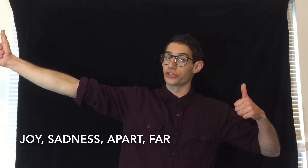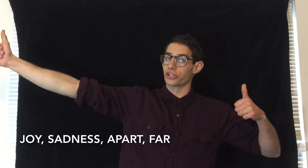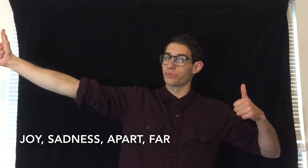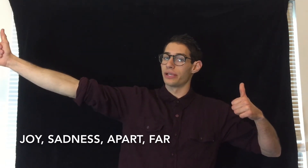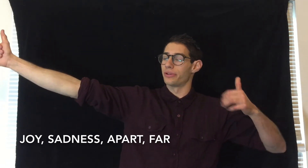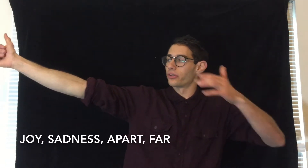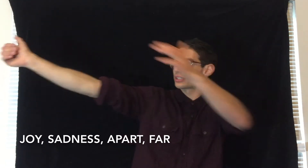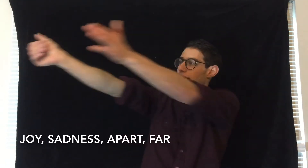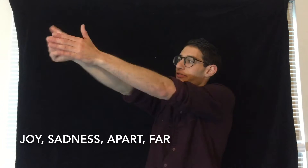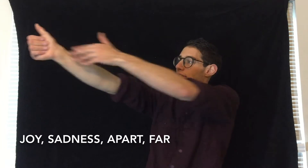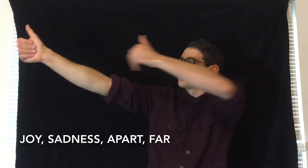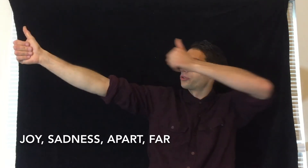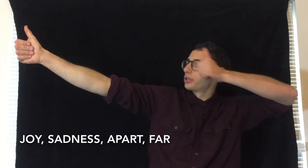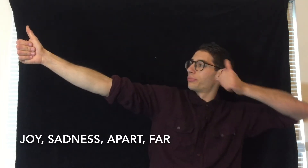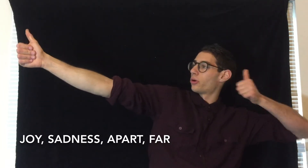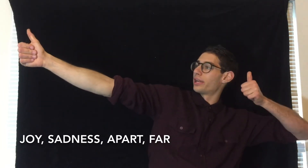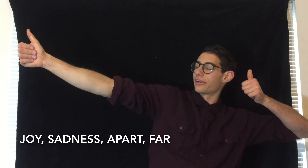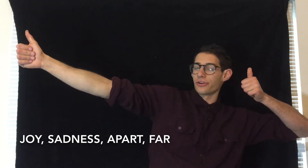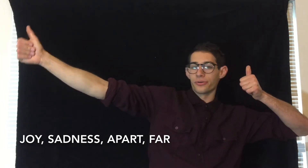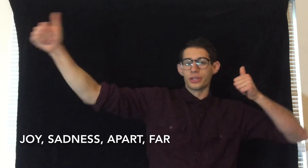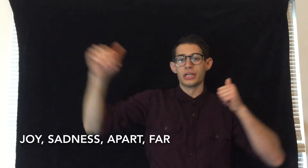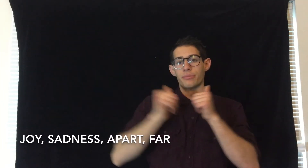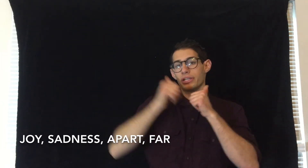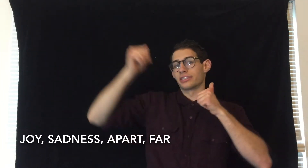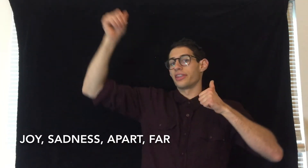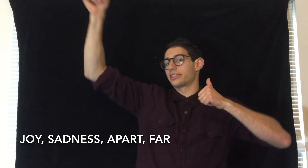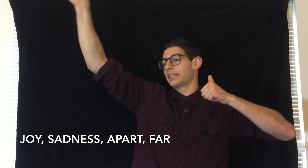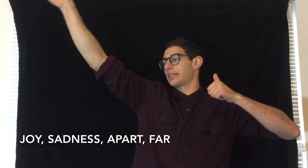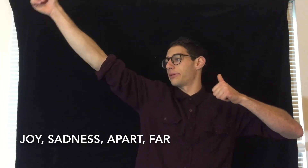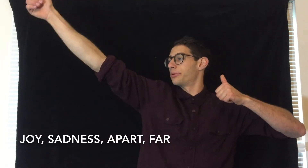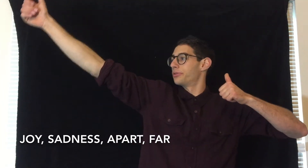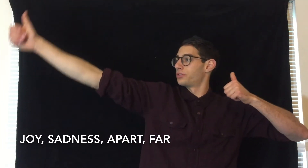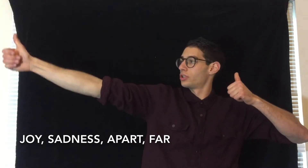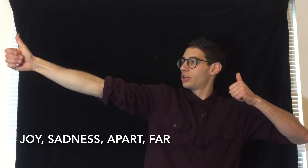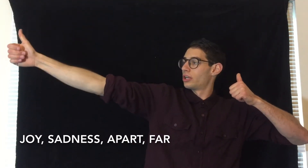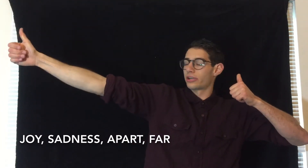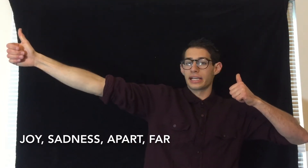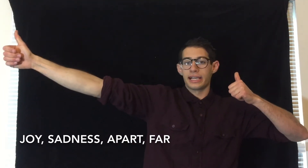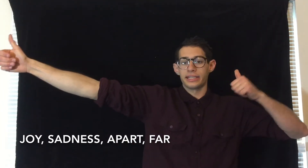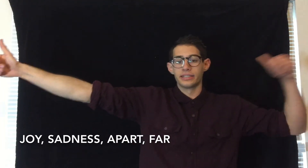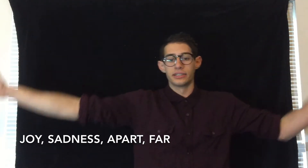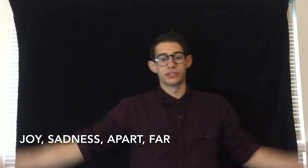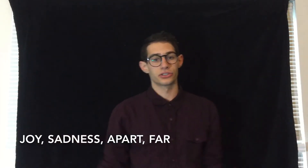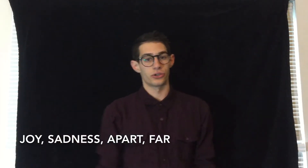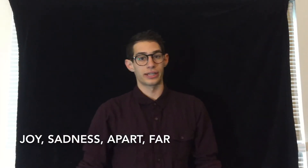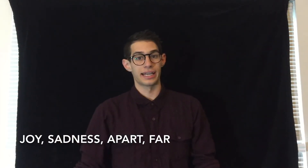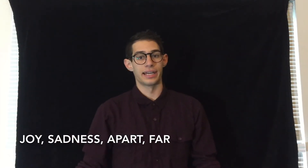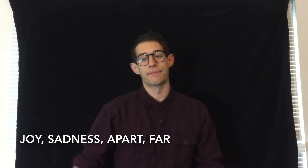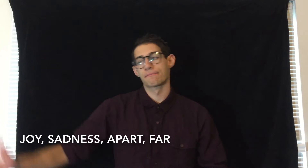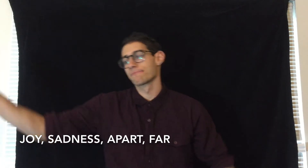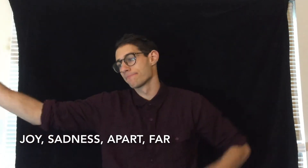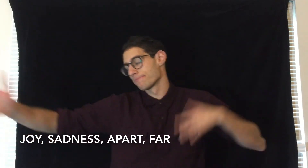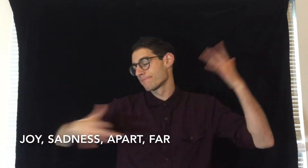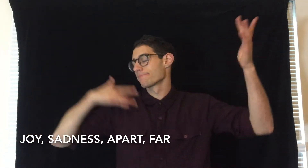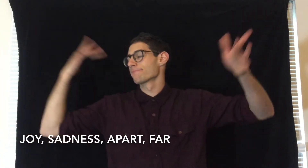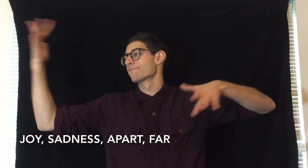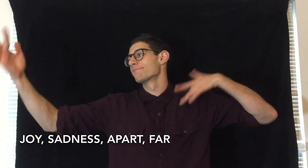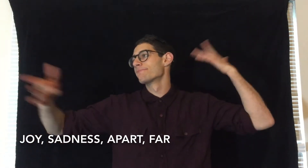stretch maybe. It looks kind of like you're doing a bow and arrow, but it's this hand that moves. Okay? So again.